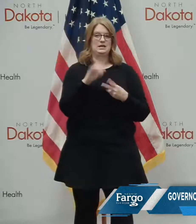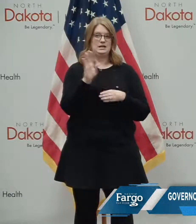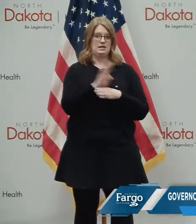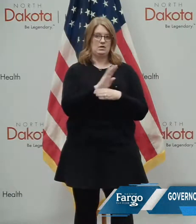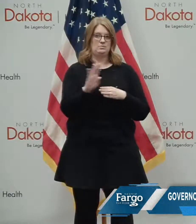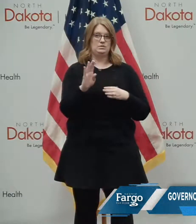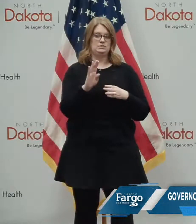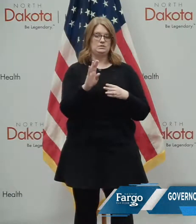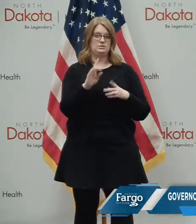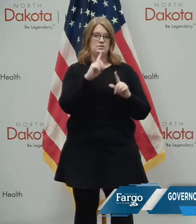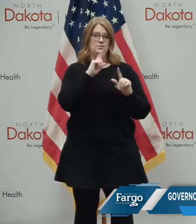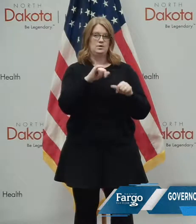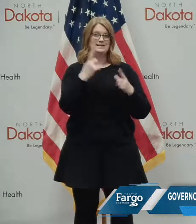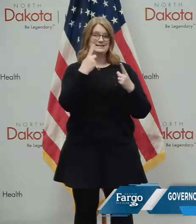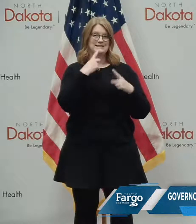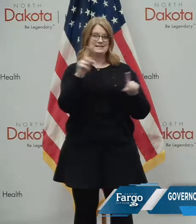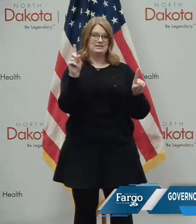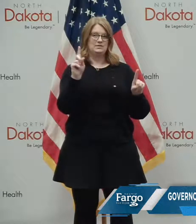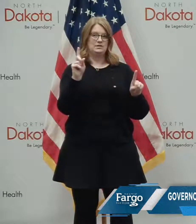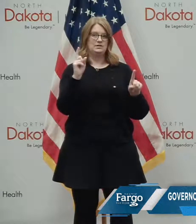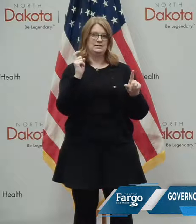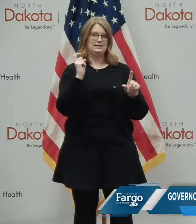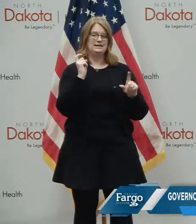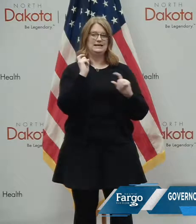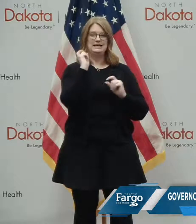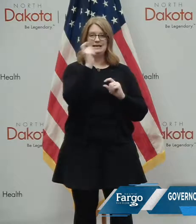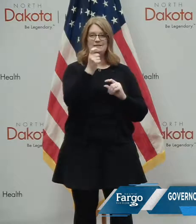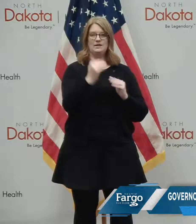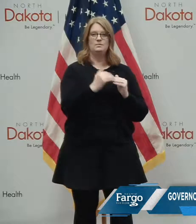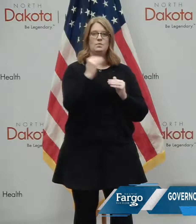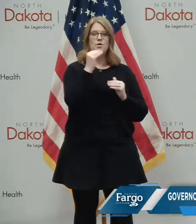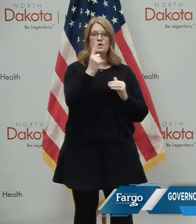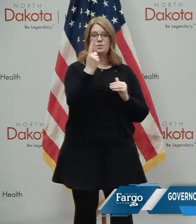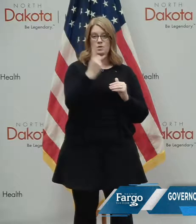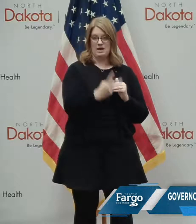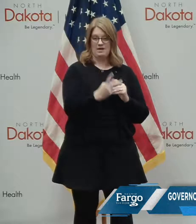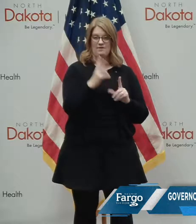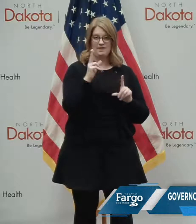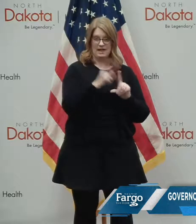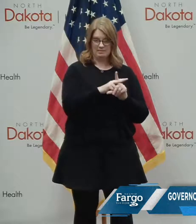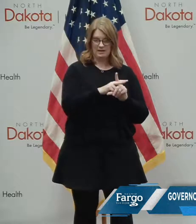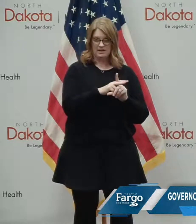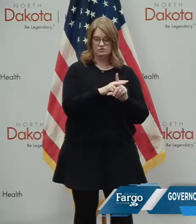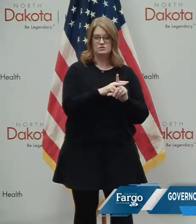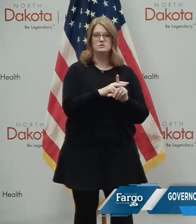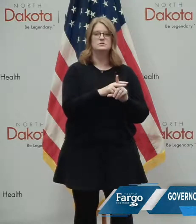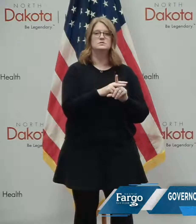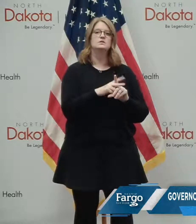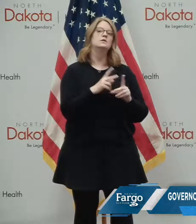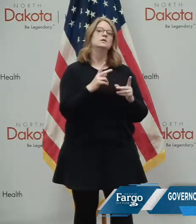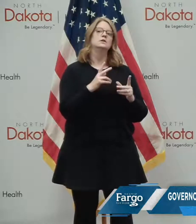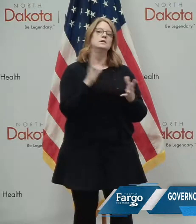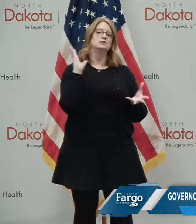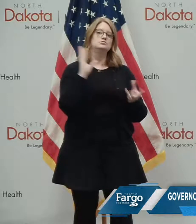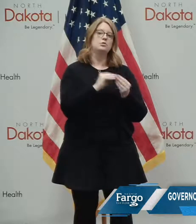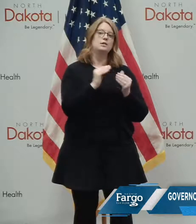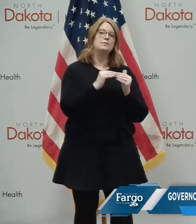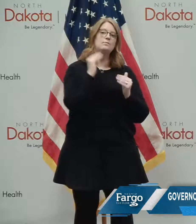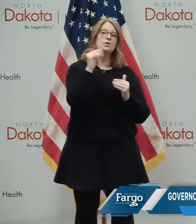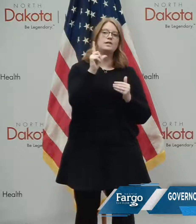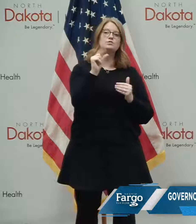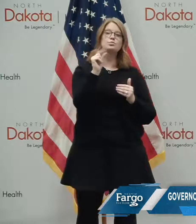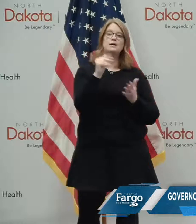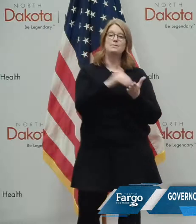it's successfully adjudicated more than 1/2 of the applications they've received, totaling more than $20